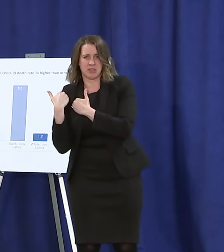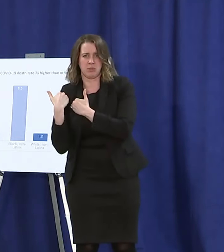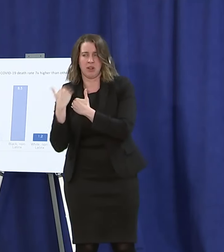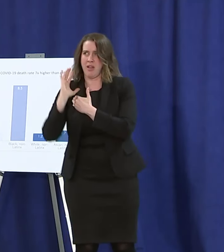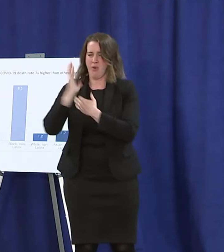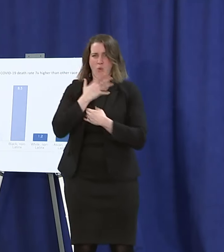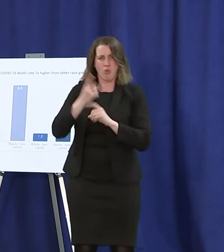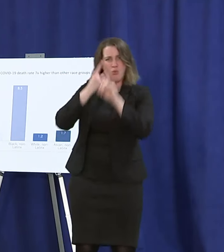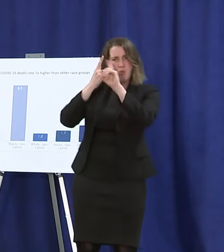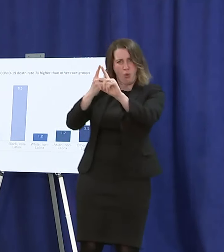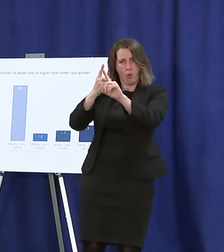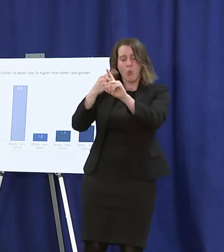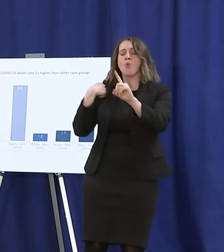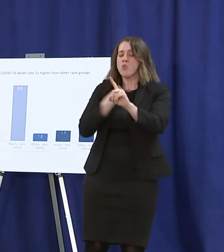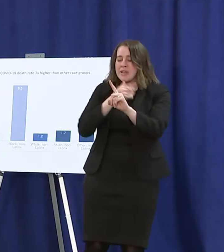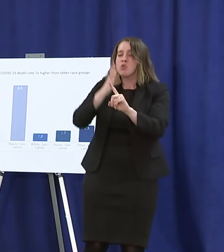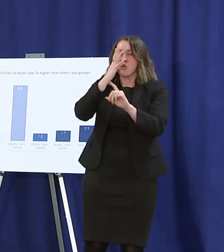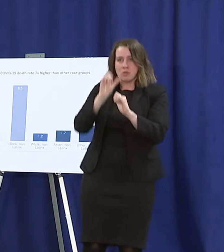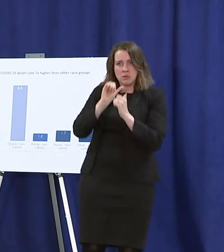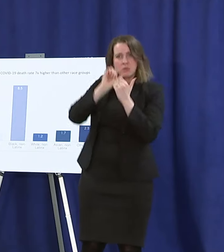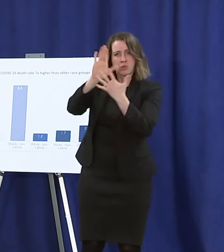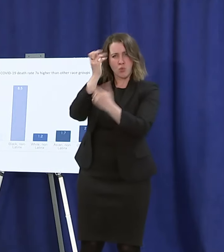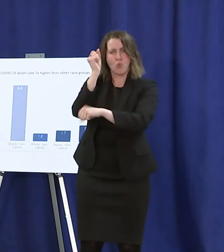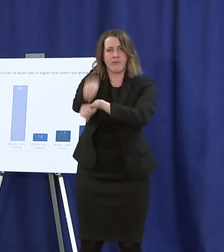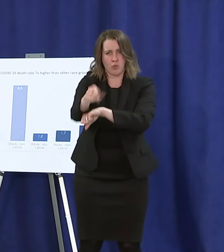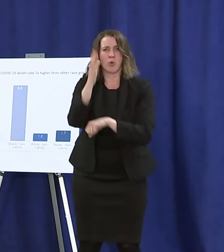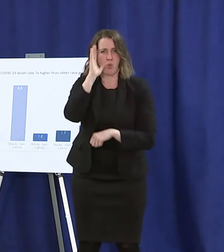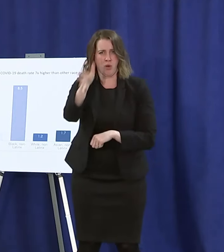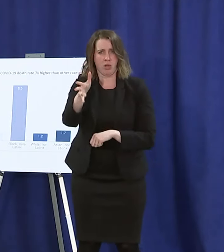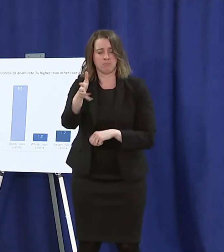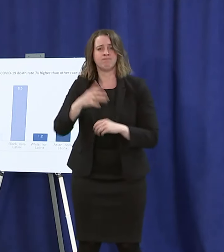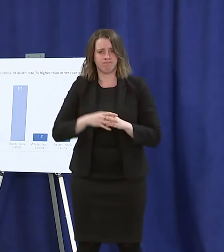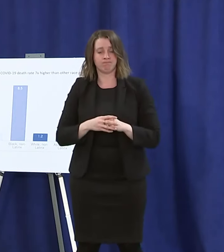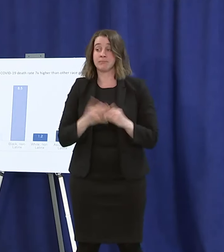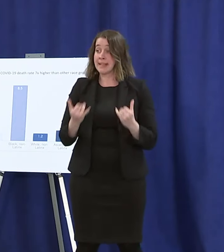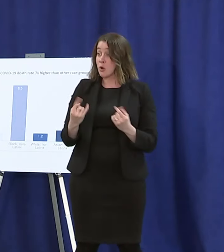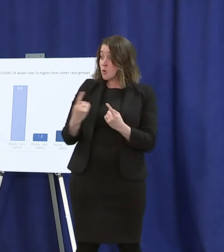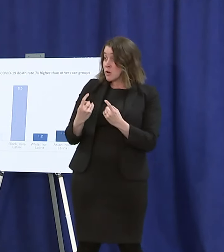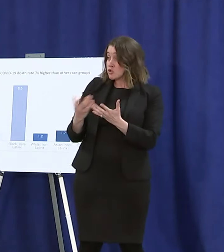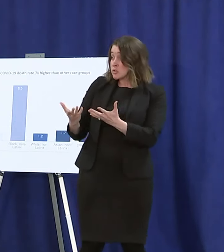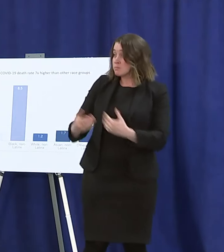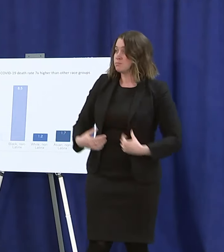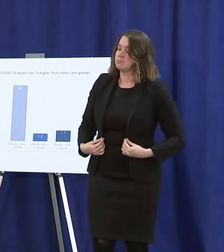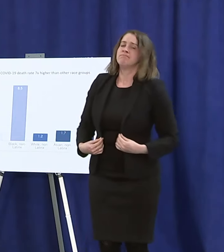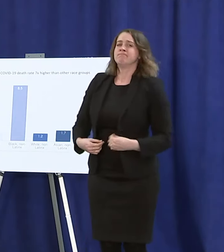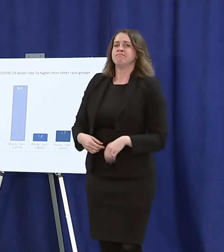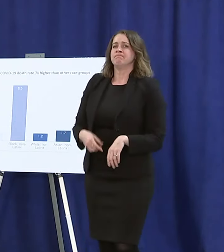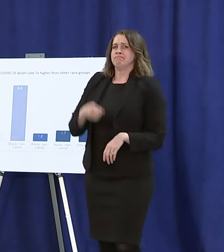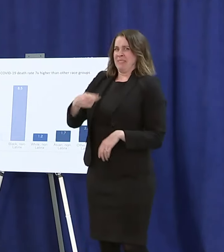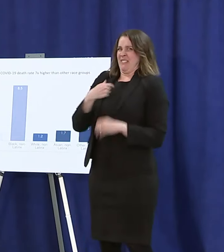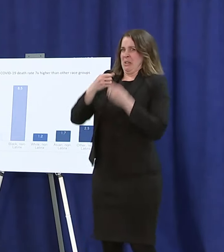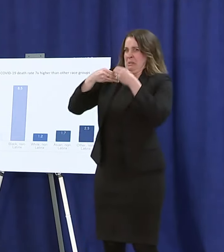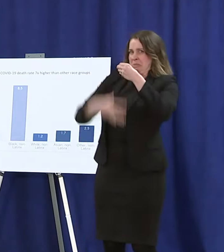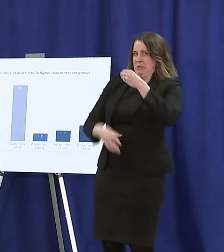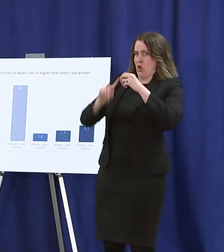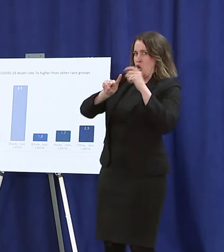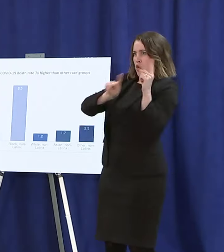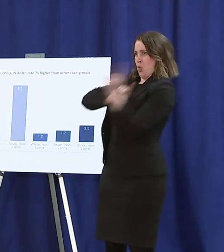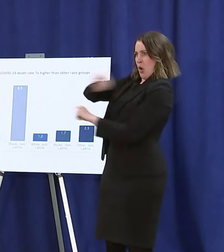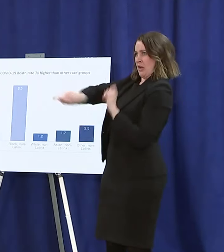mission, and we will get it done. Happy to take any questions that you have. There are a number of them coming in, as you might